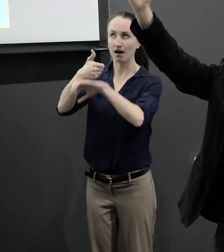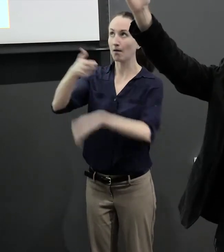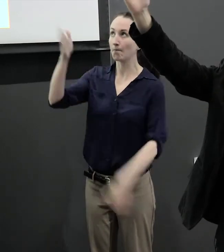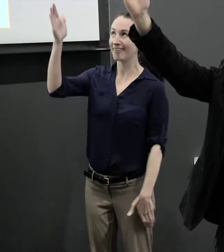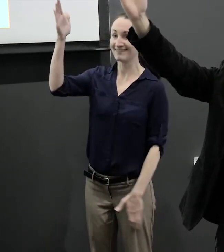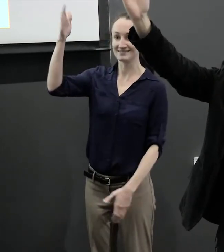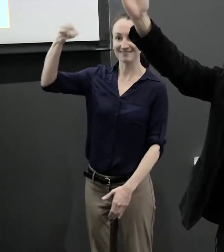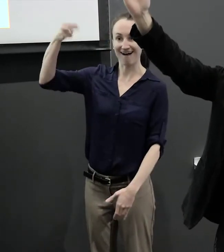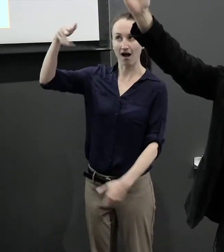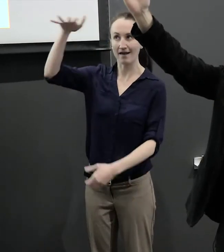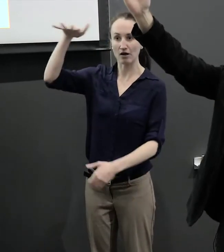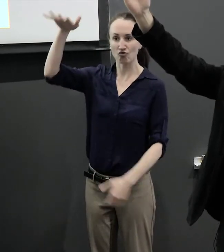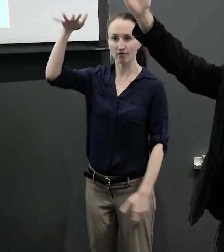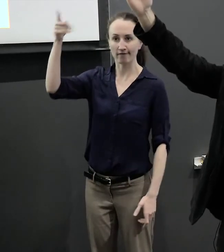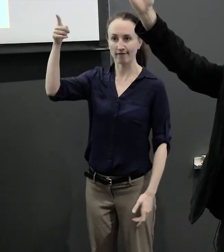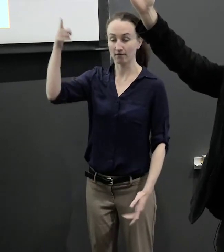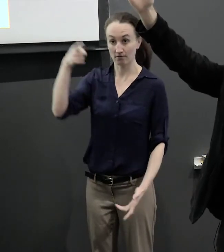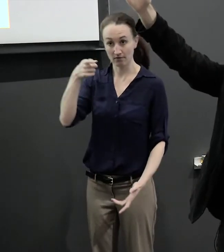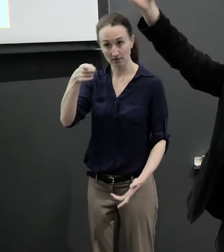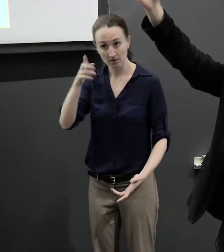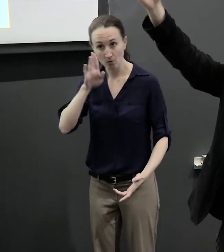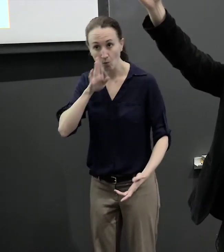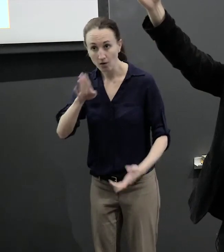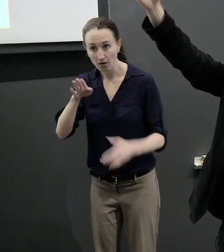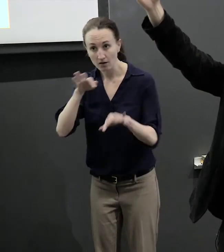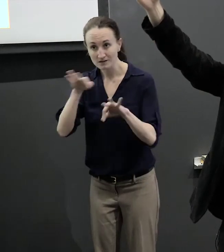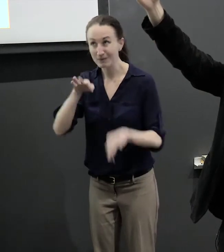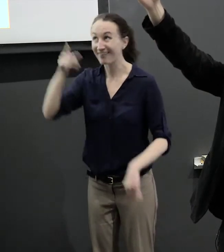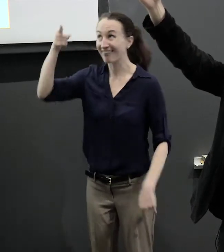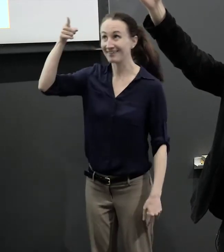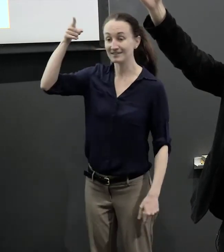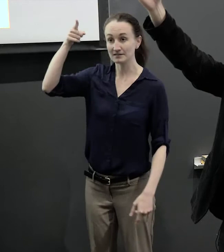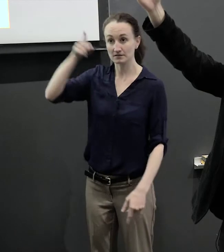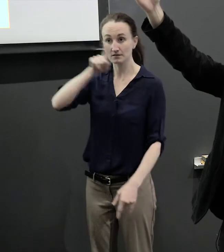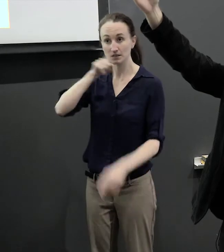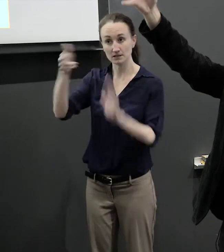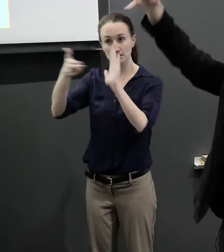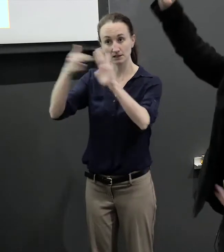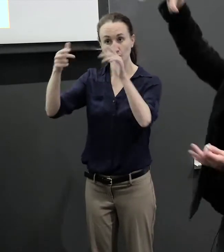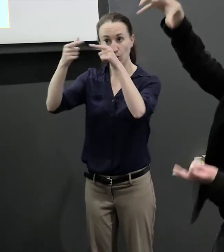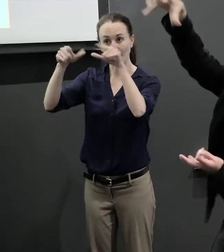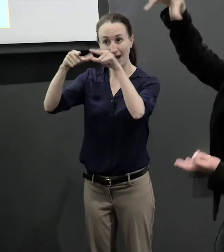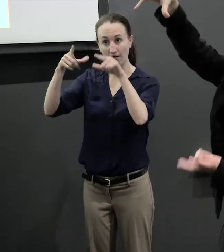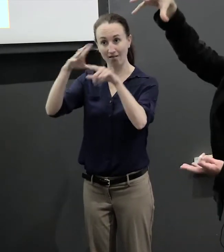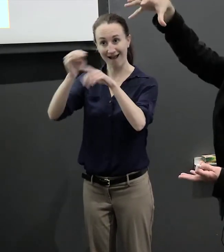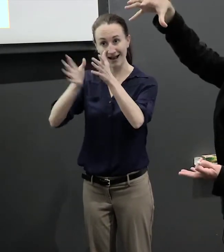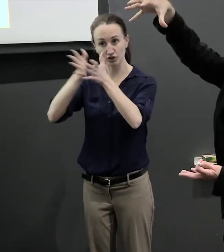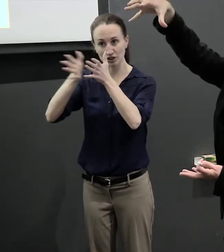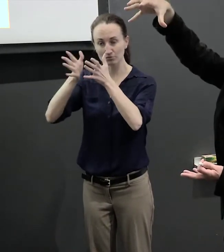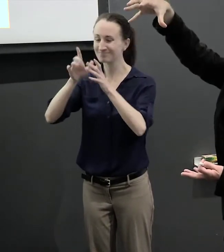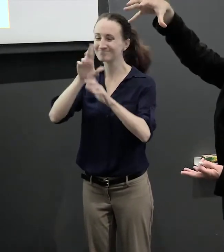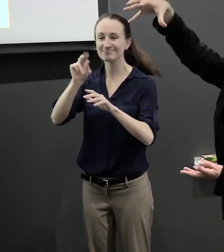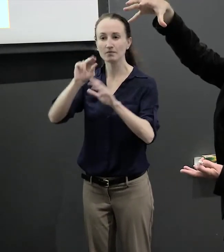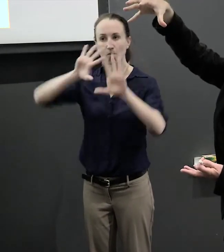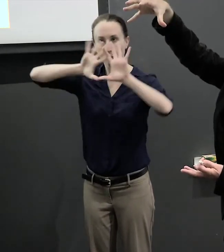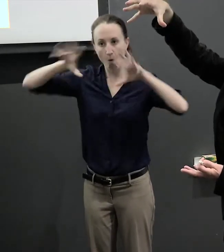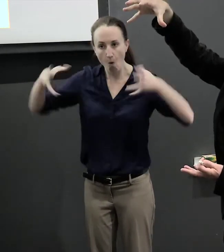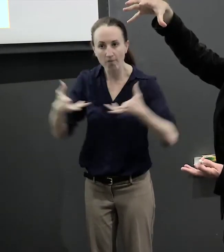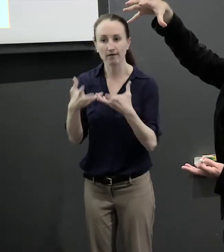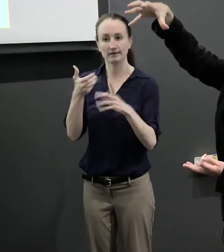high locus? Are you going to say that this is something grammatical and something gestural? Well, the entire thing is gestural.